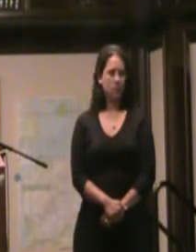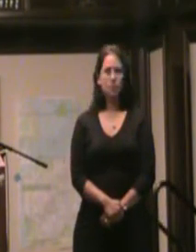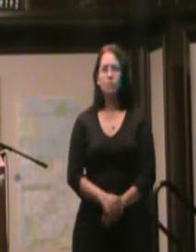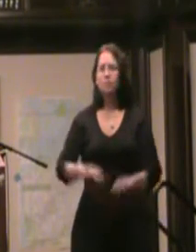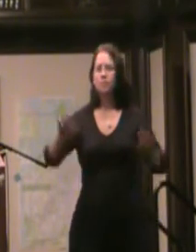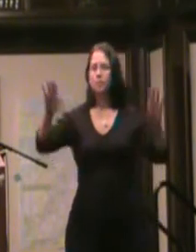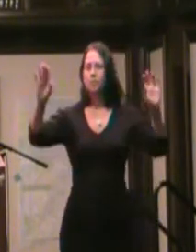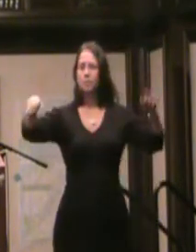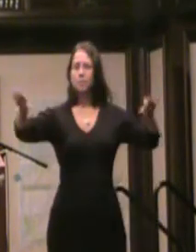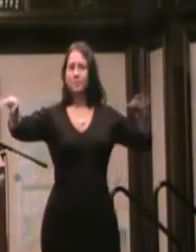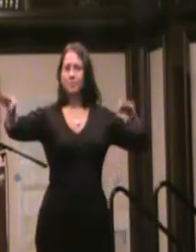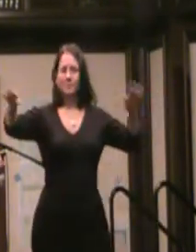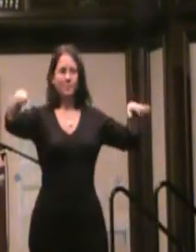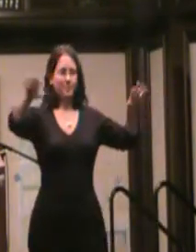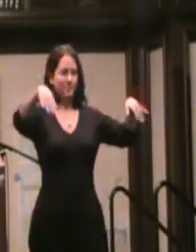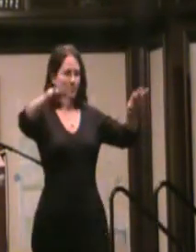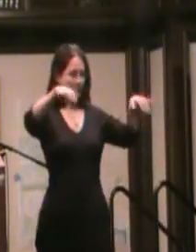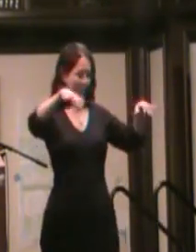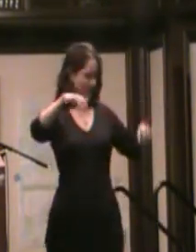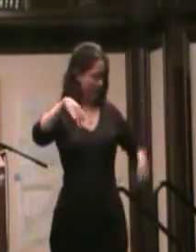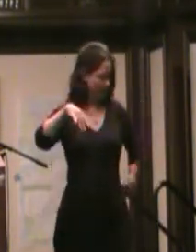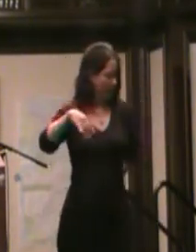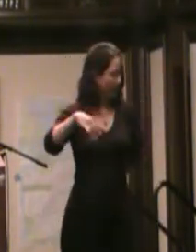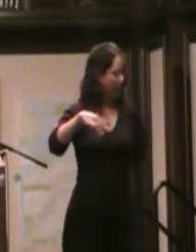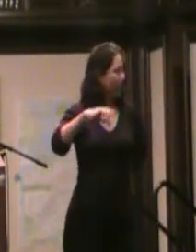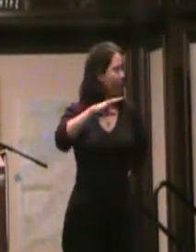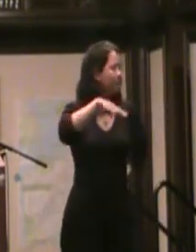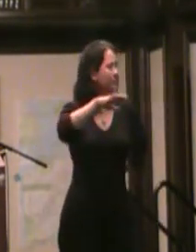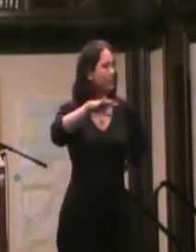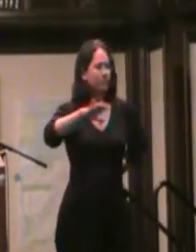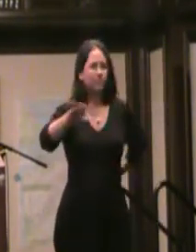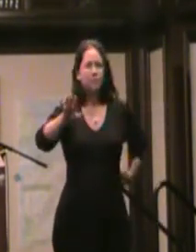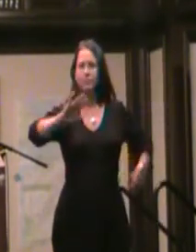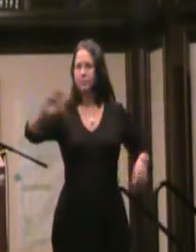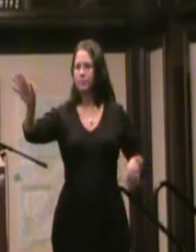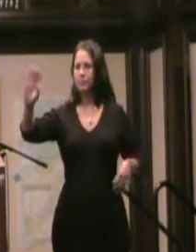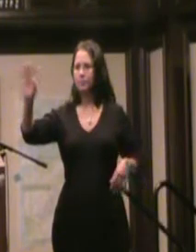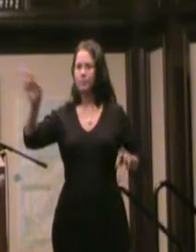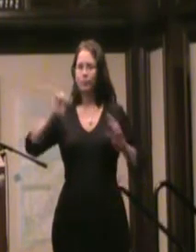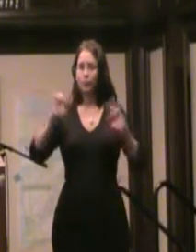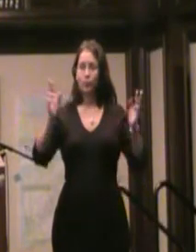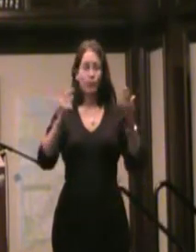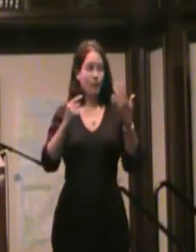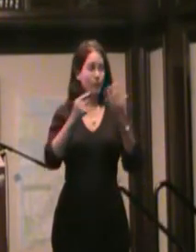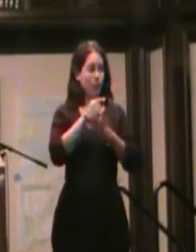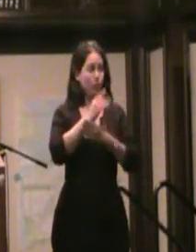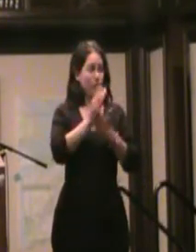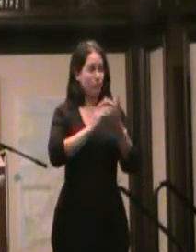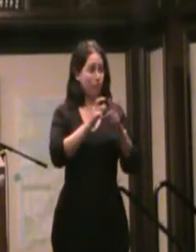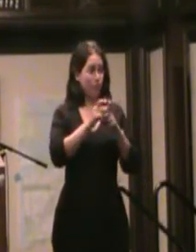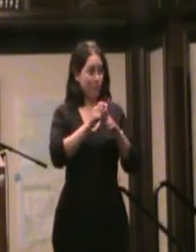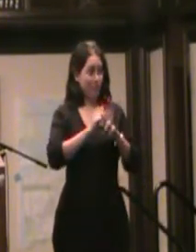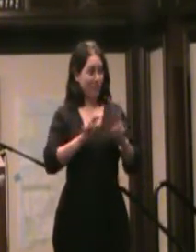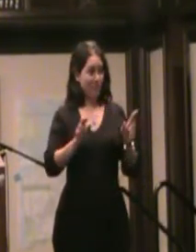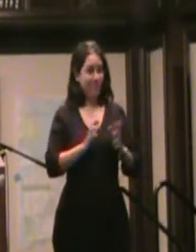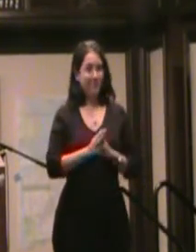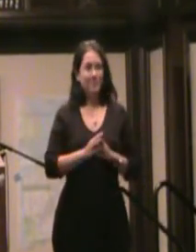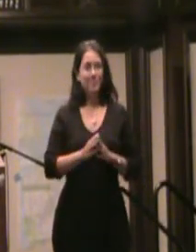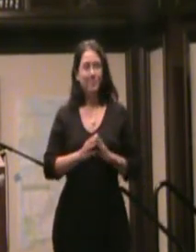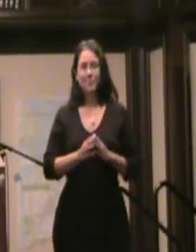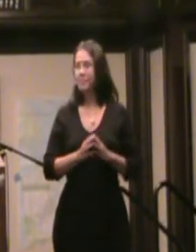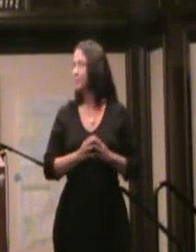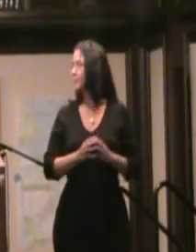All right, I think we'll go ahead and review some of these.